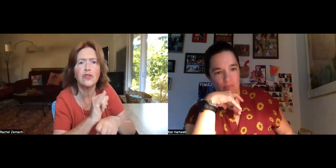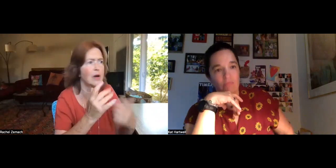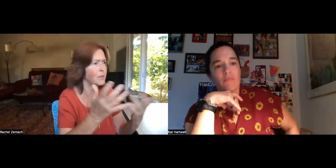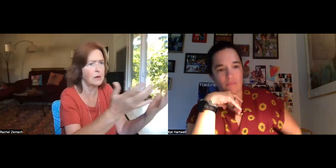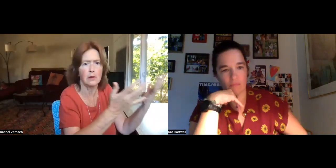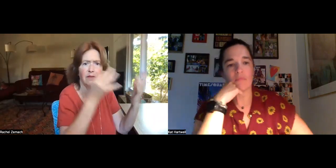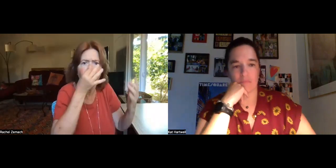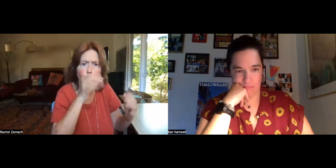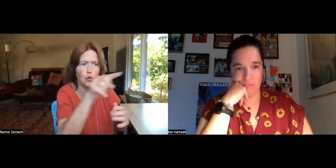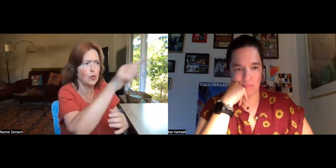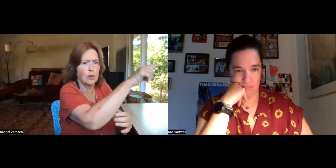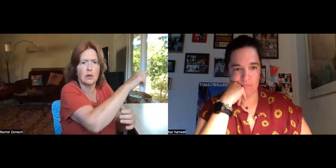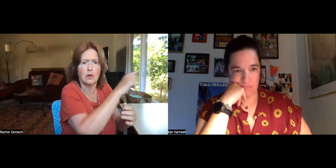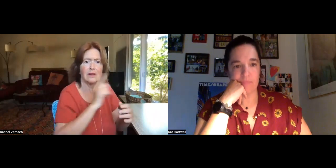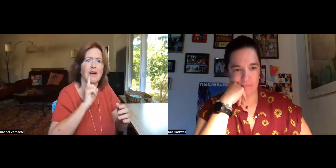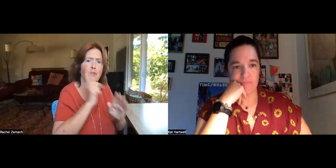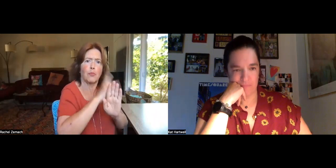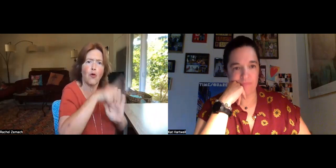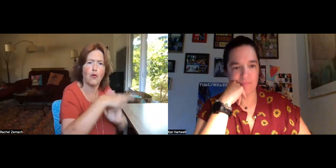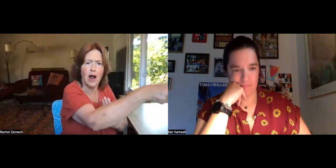internship. Through the program,